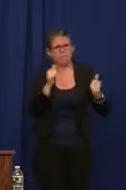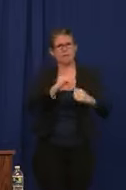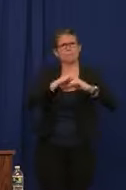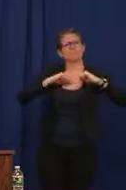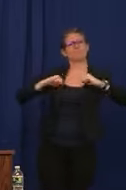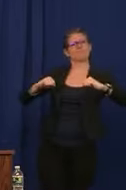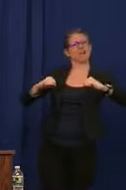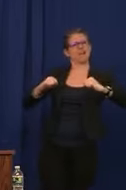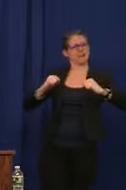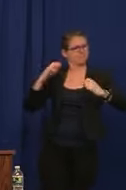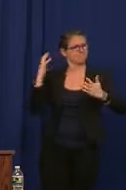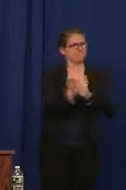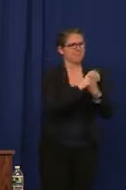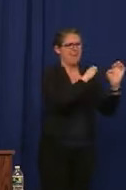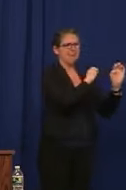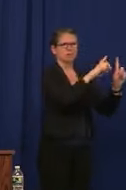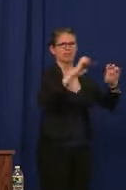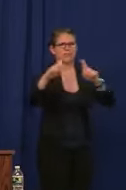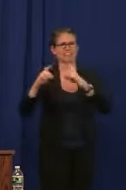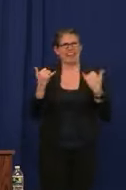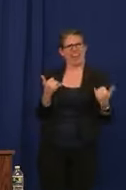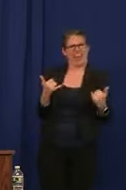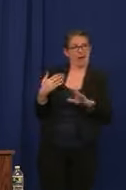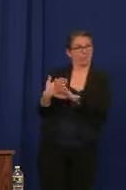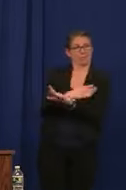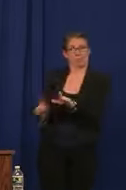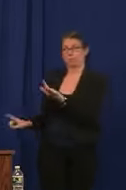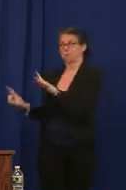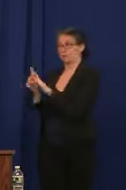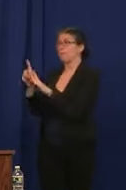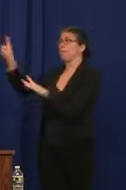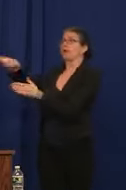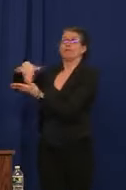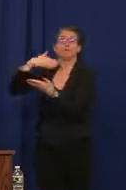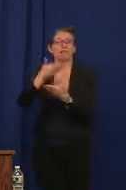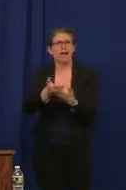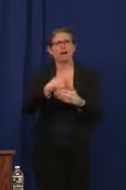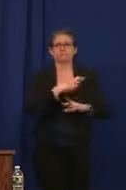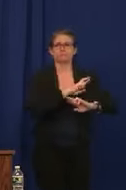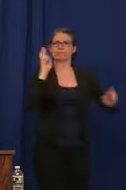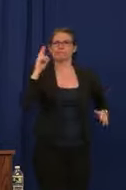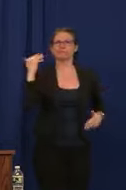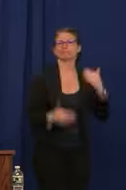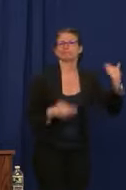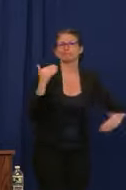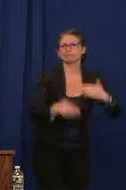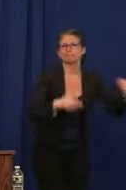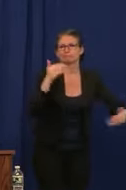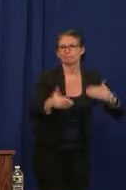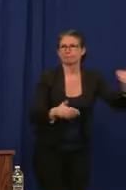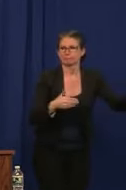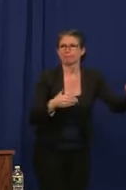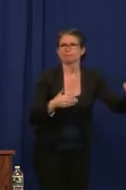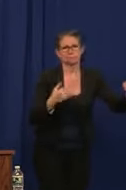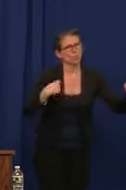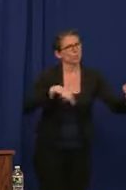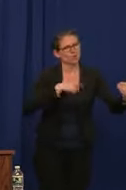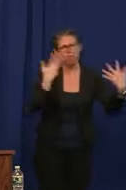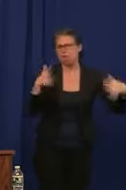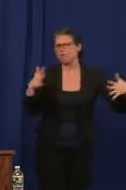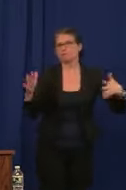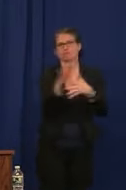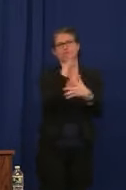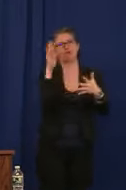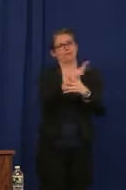cases, especially because in long-term care facilities, we know they are our highest populations of